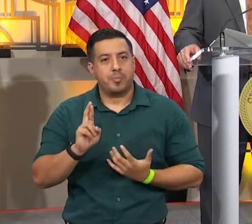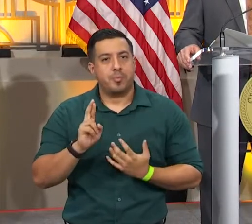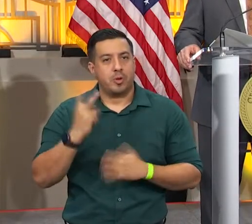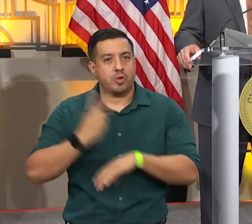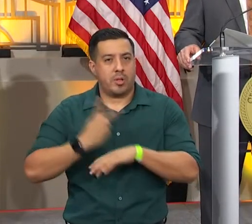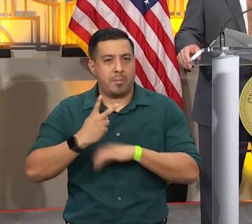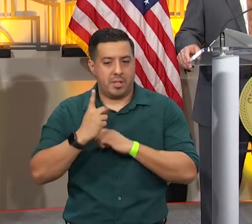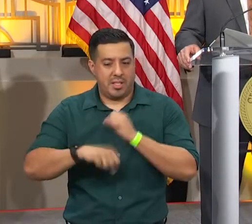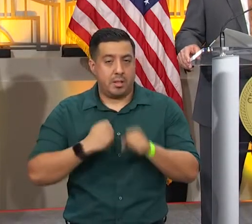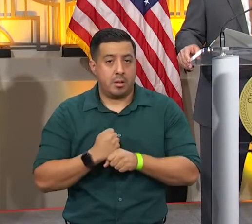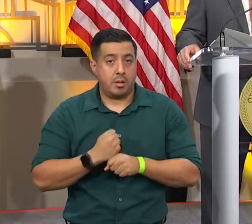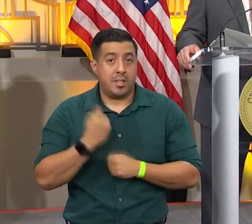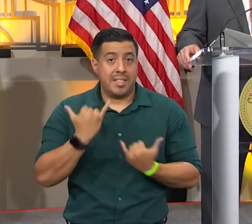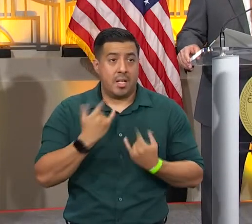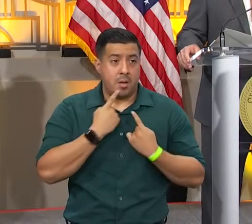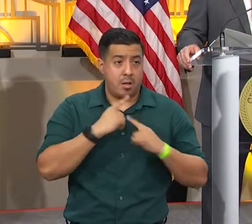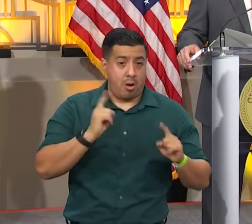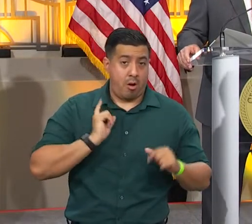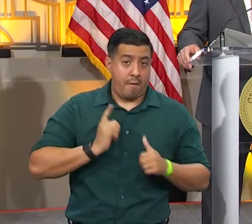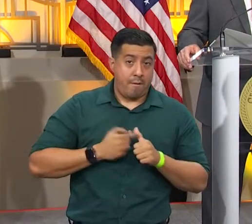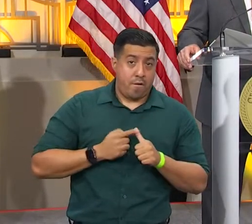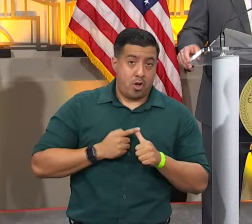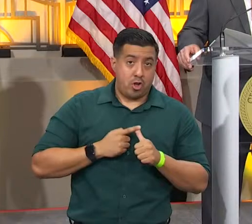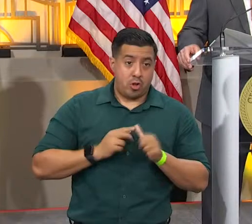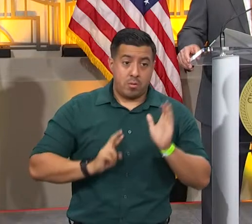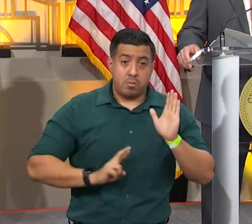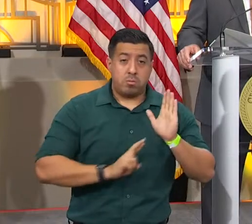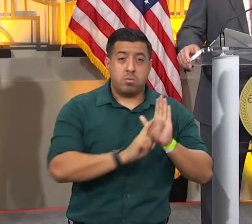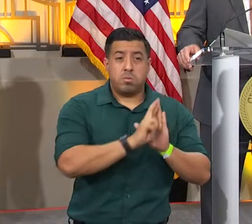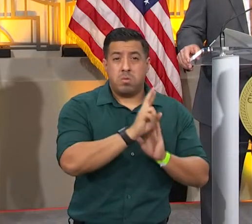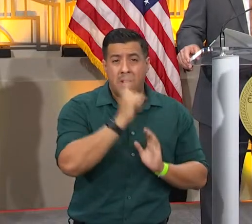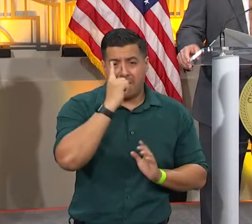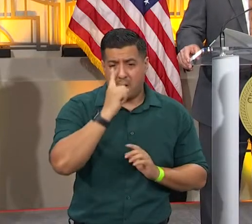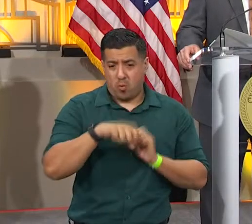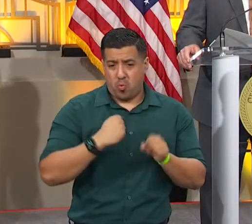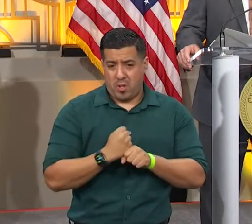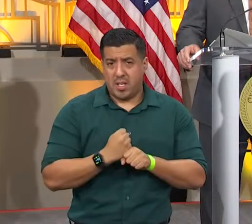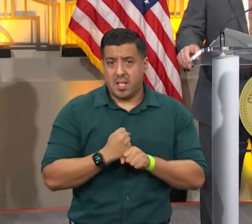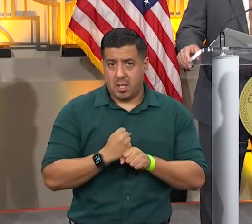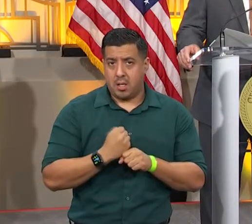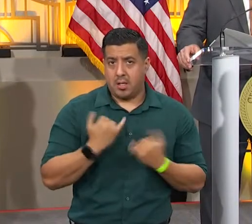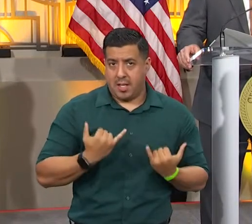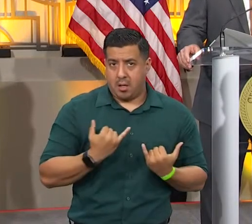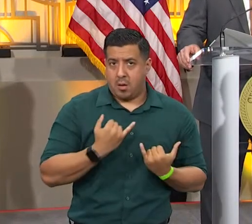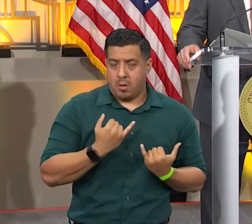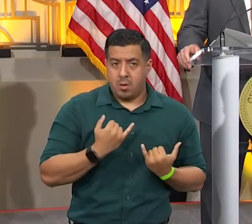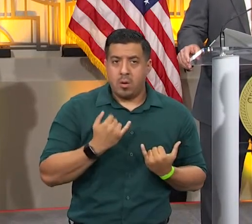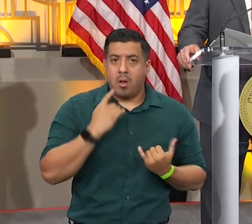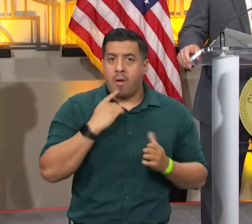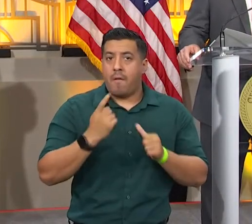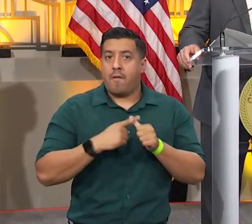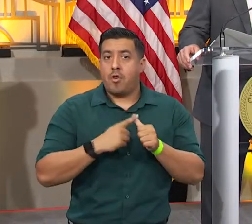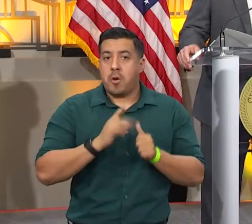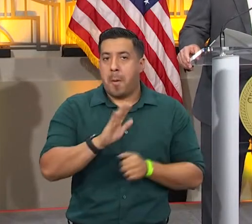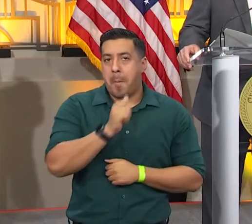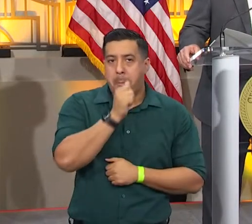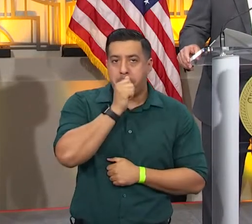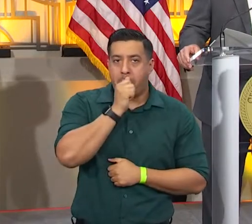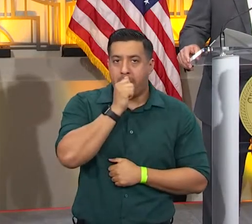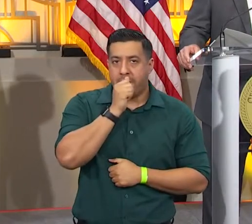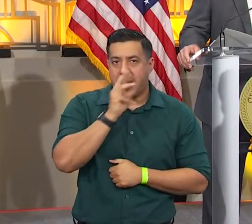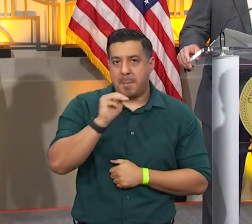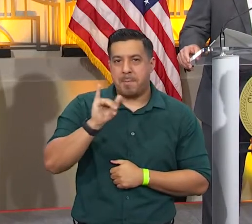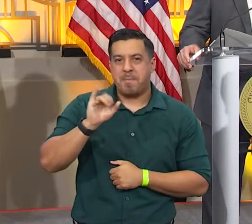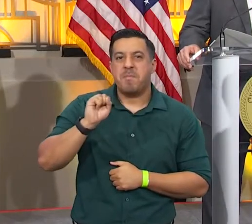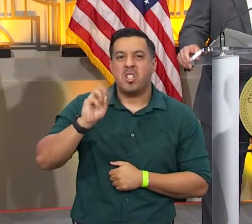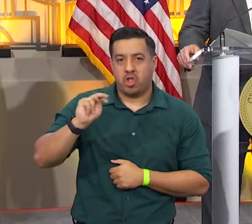we announced our first flight, which launches in about a year from now, with the first fully private mission